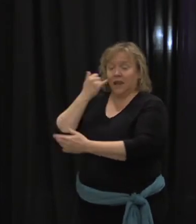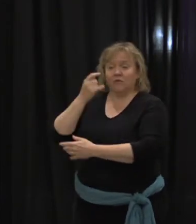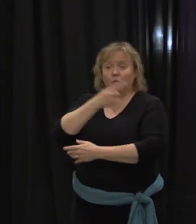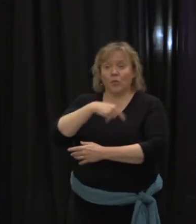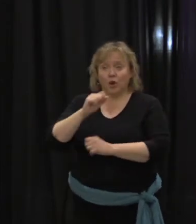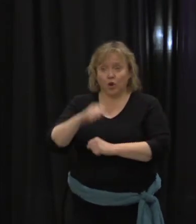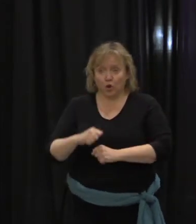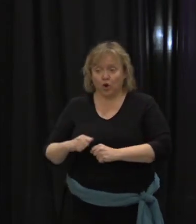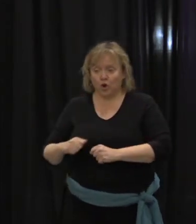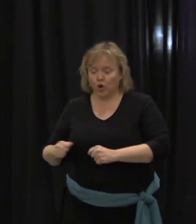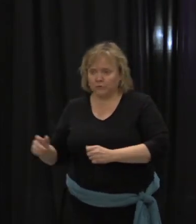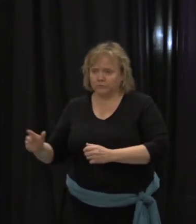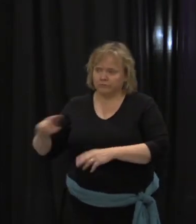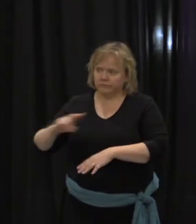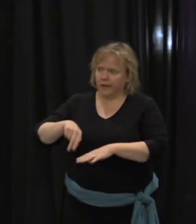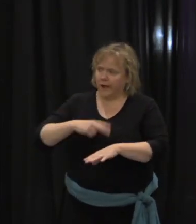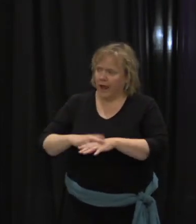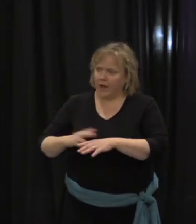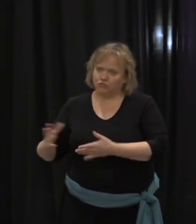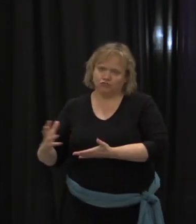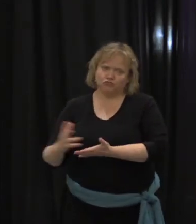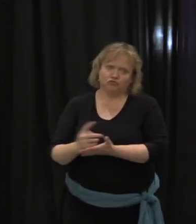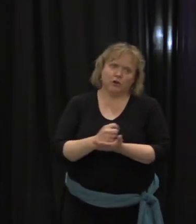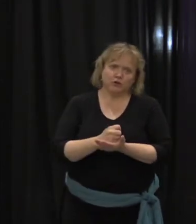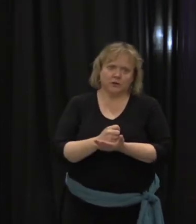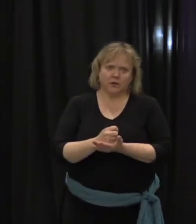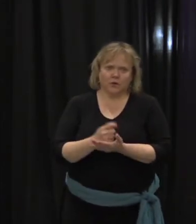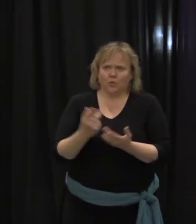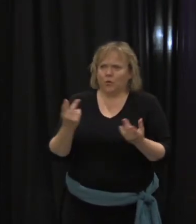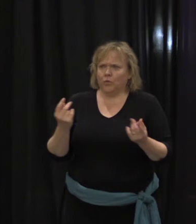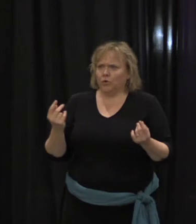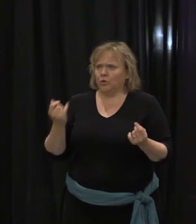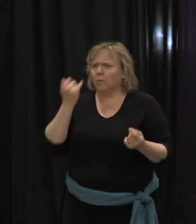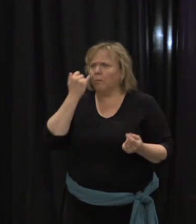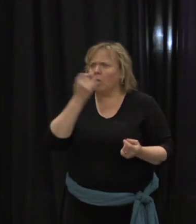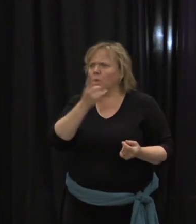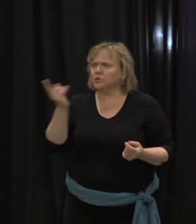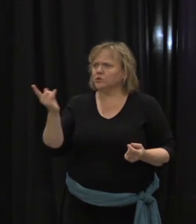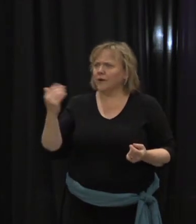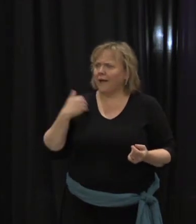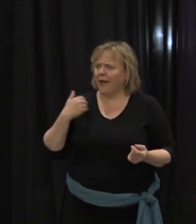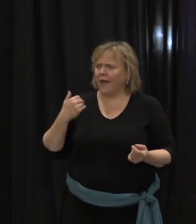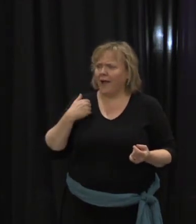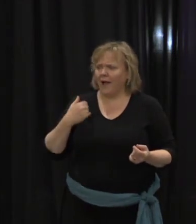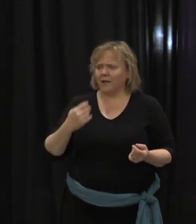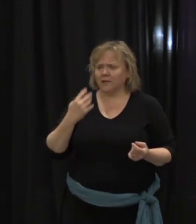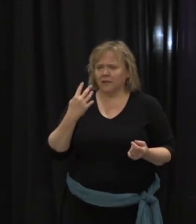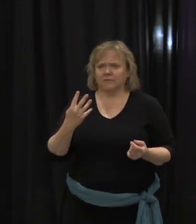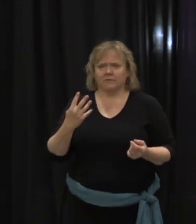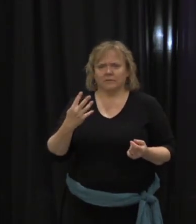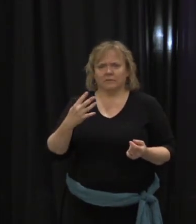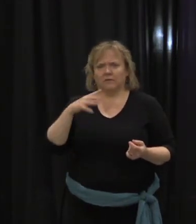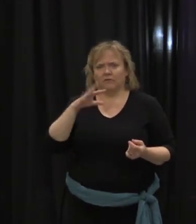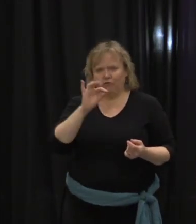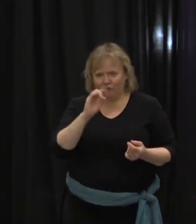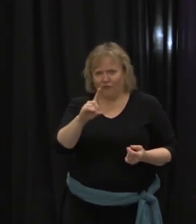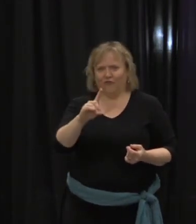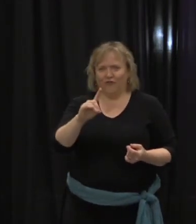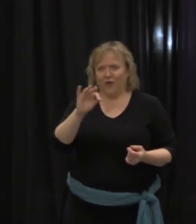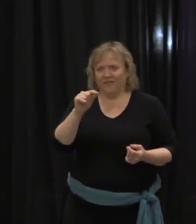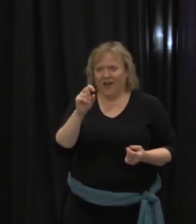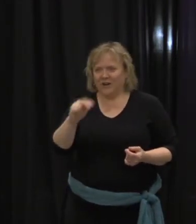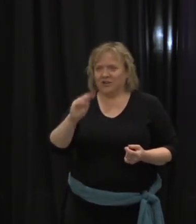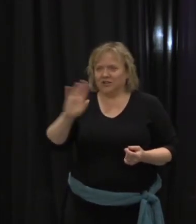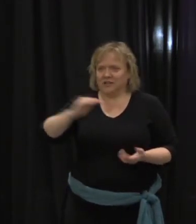treasury, what would we do with it? If you got hold of the Ford Foundation's money, what would you do with